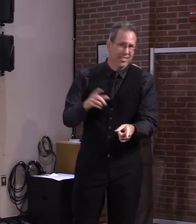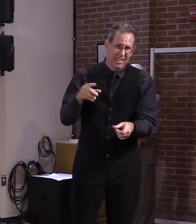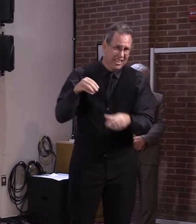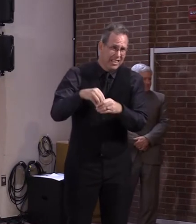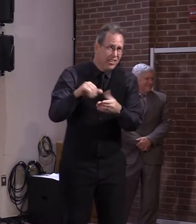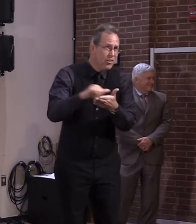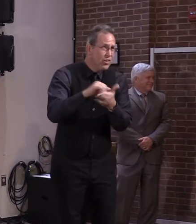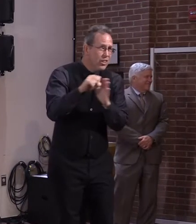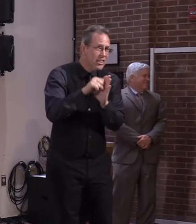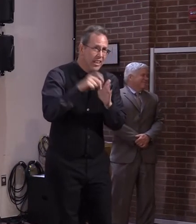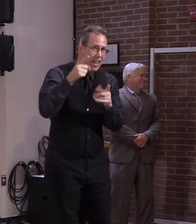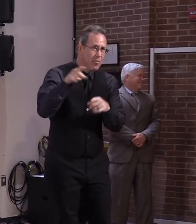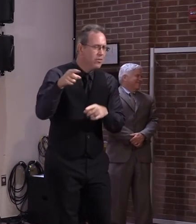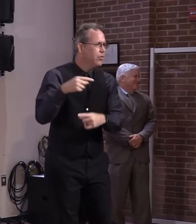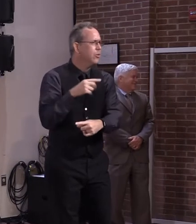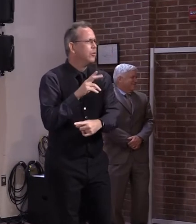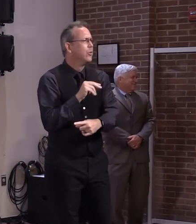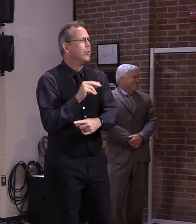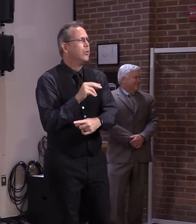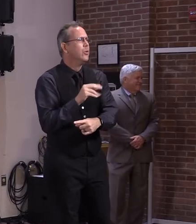island.